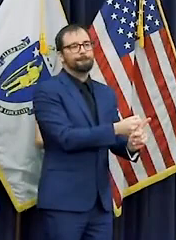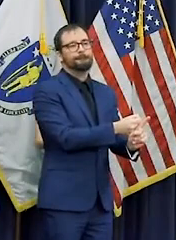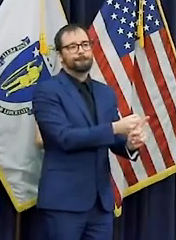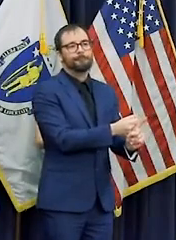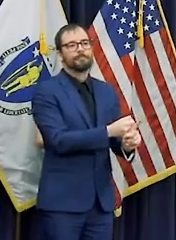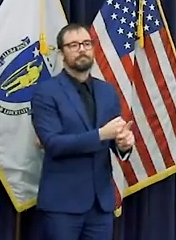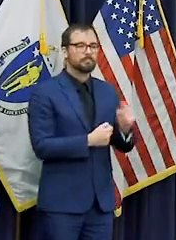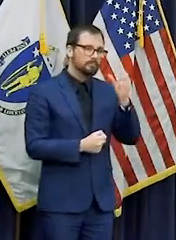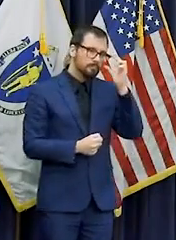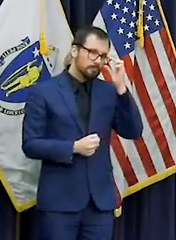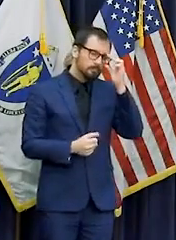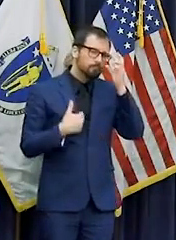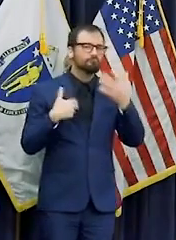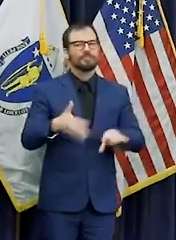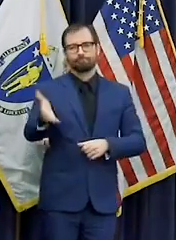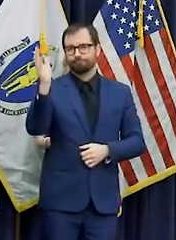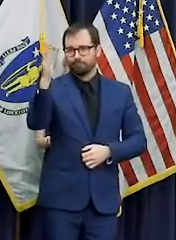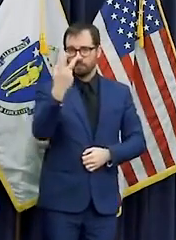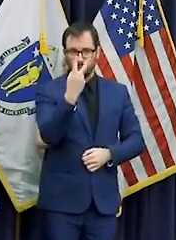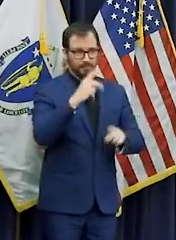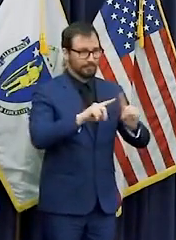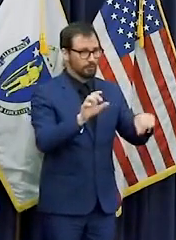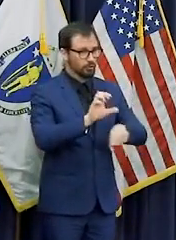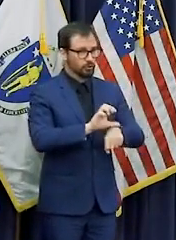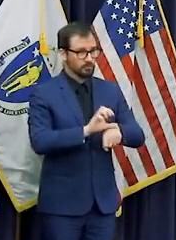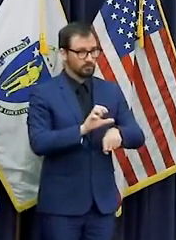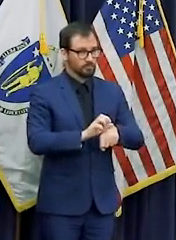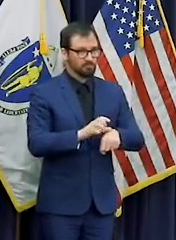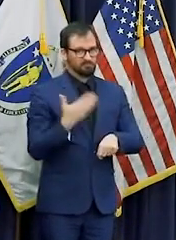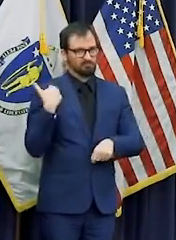Emmanuel and at Morningstar Baptist Church over the weekend.